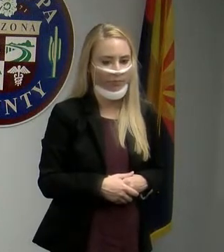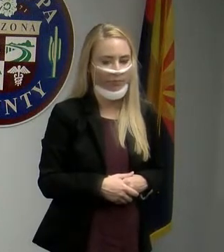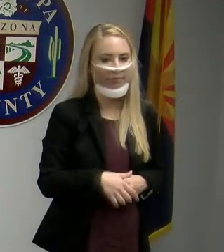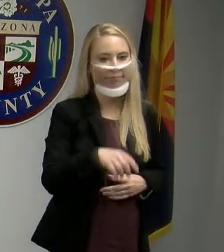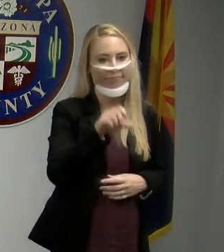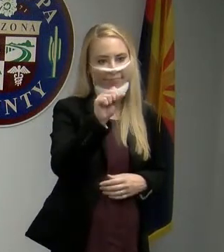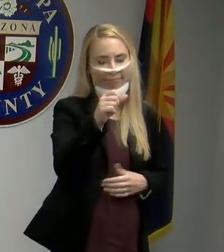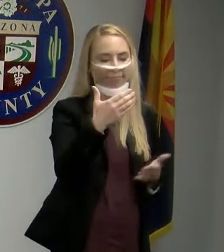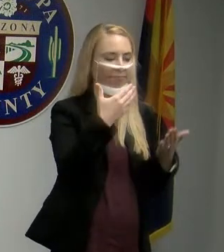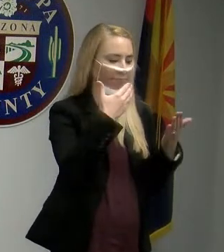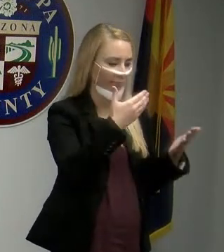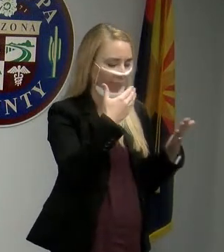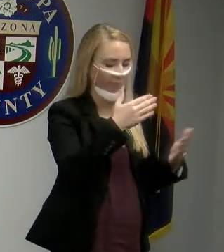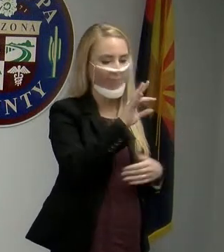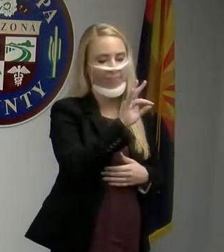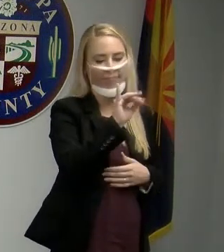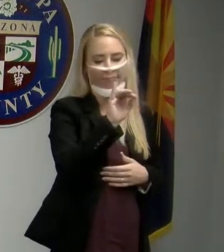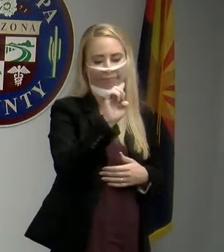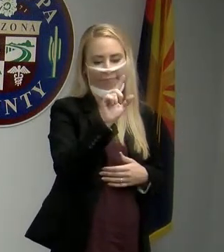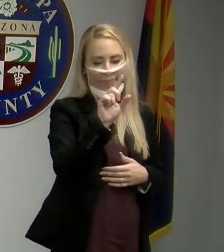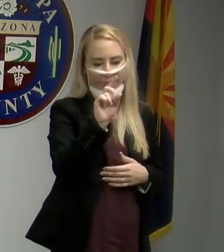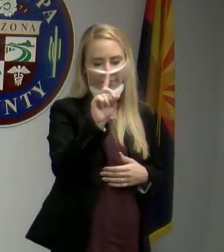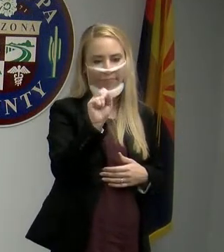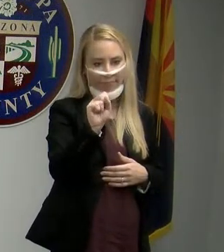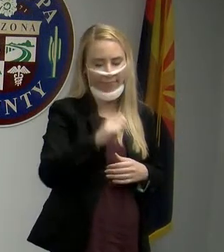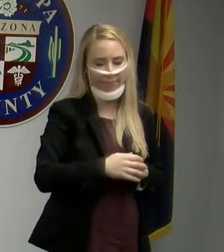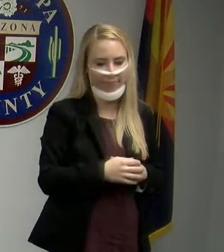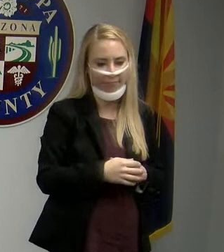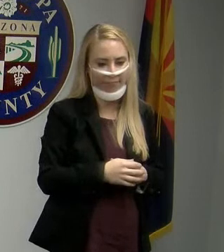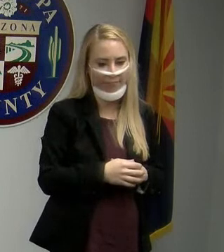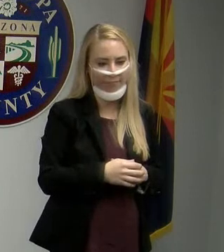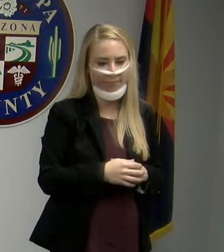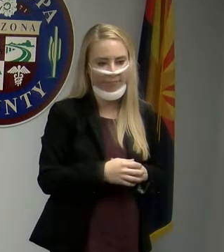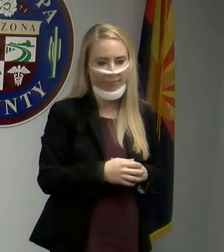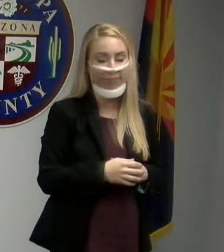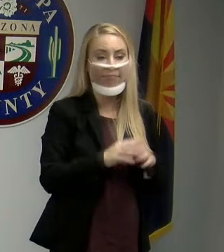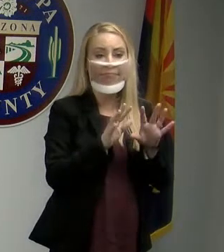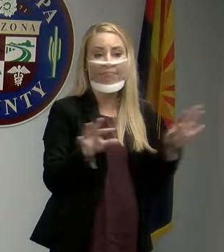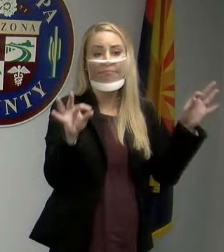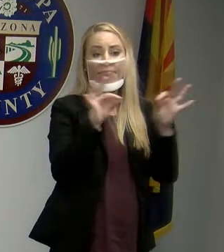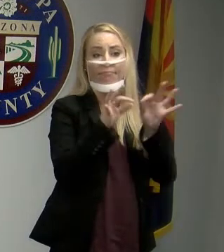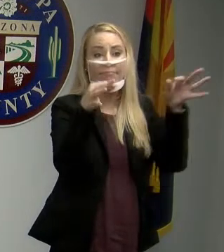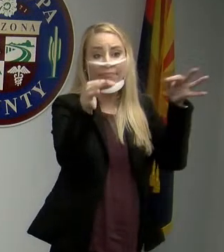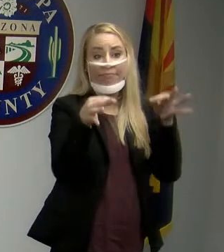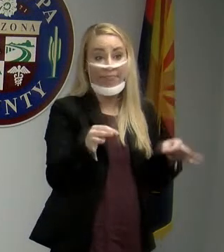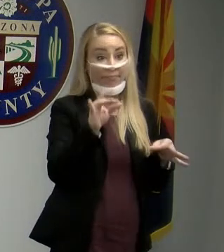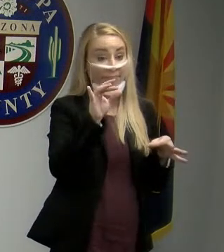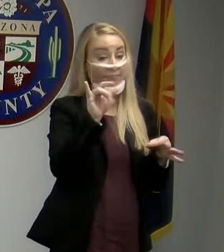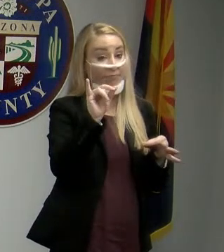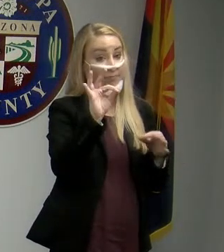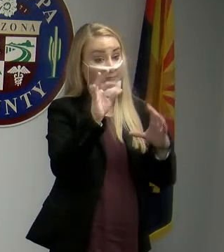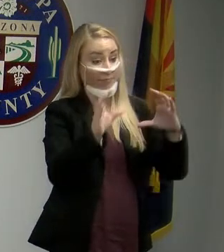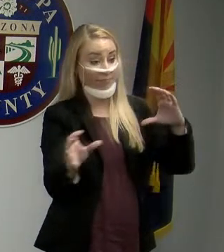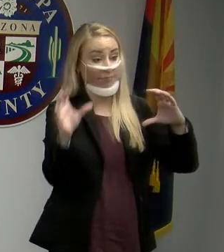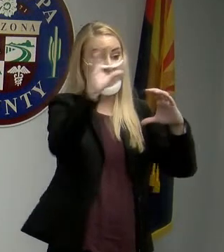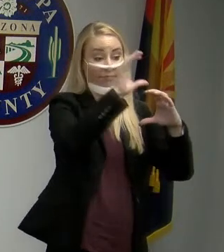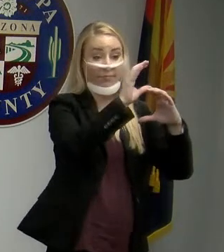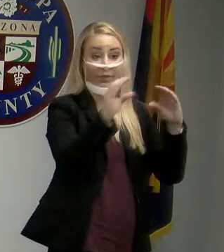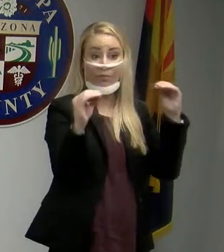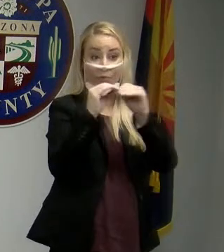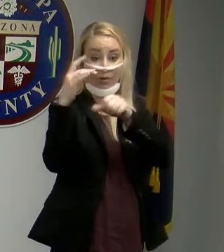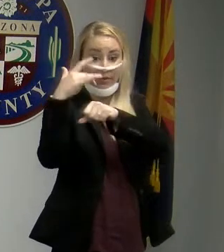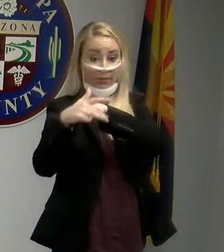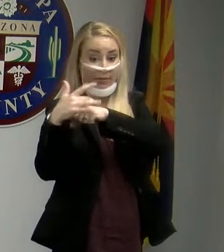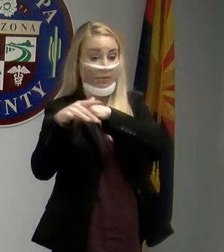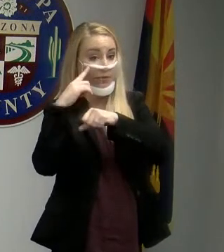Yes, thank you, Fields. So it's important to understand that adding additional capacity is a complex process.